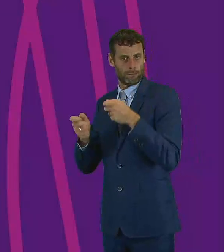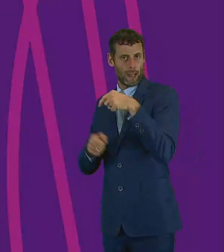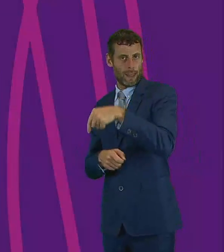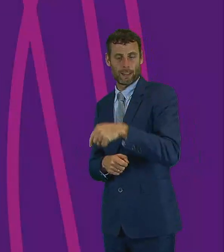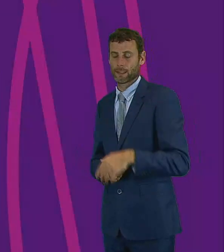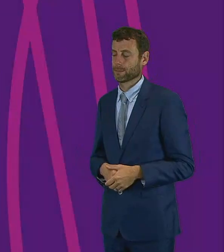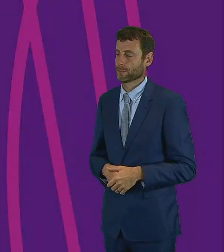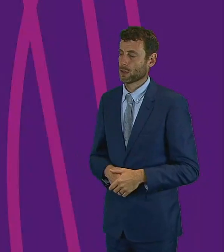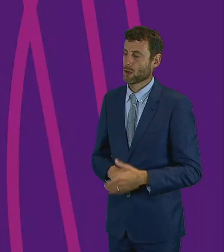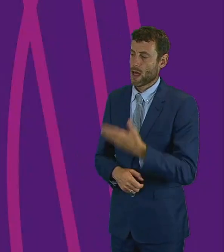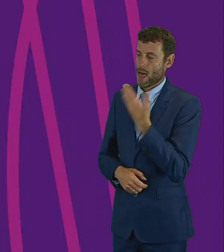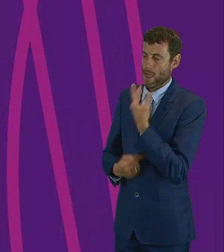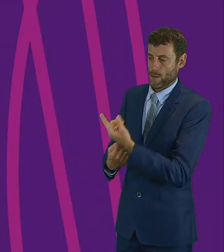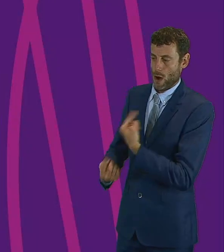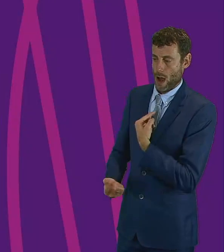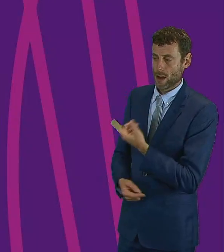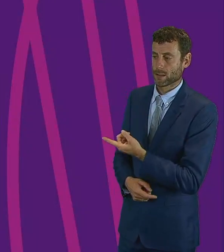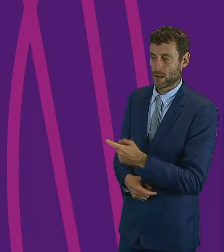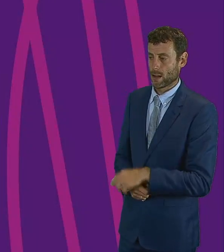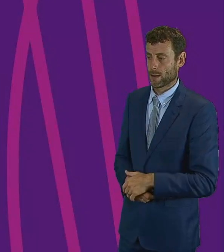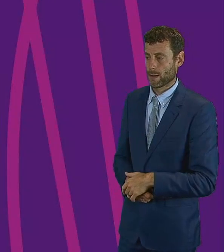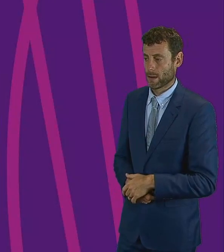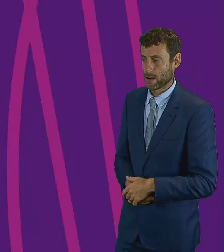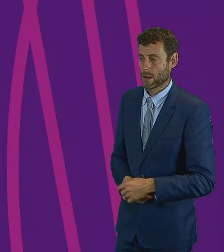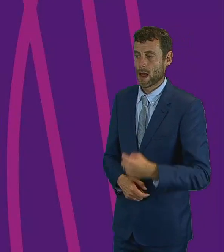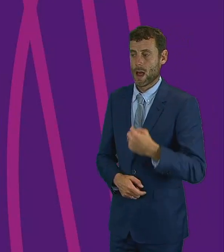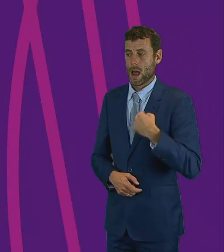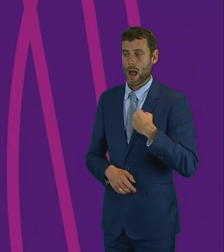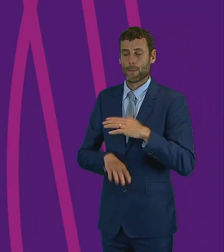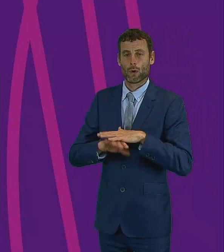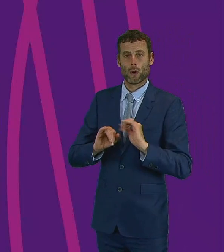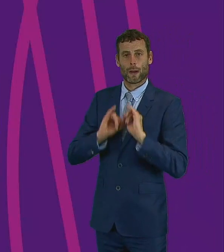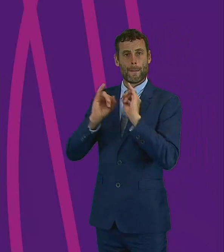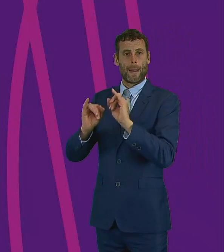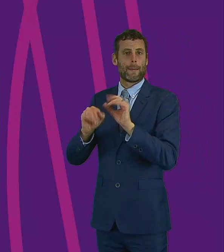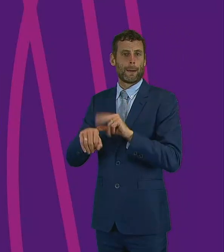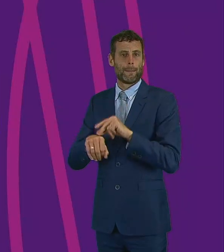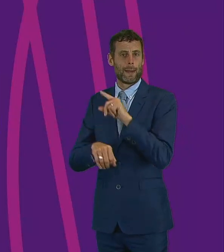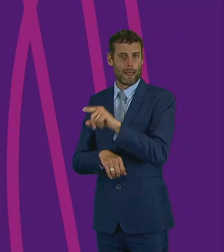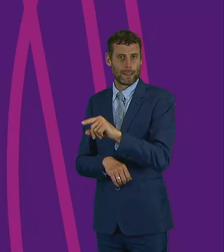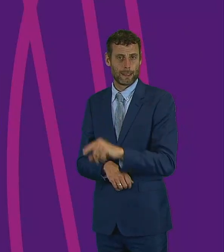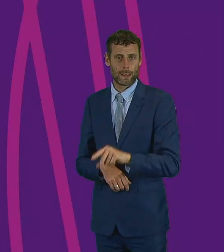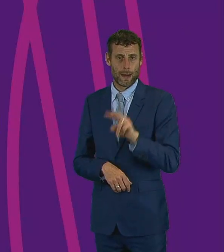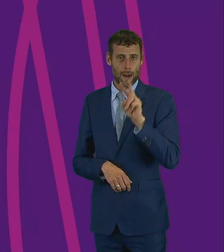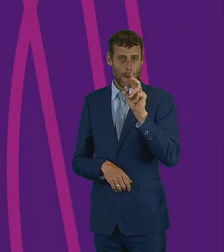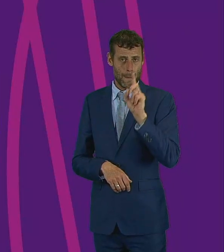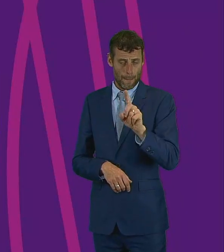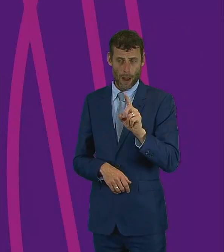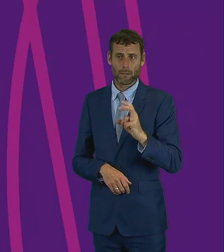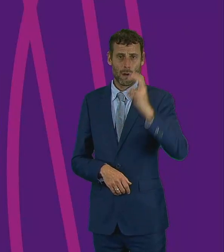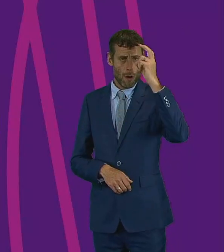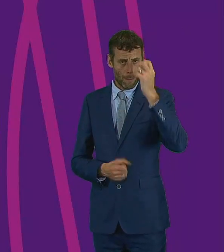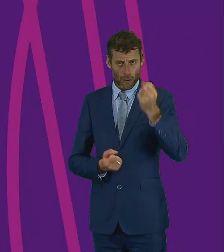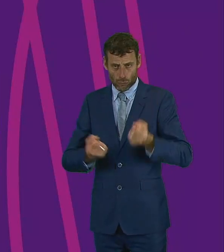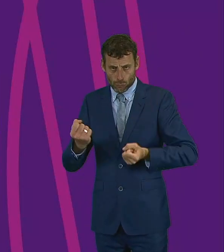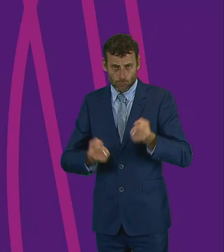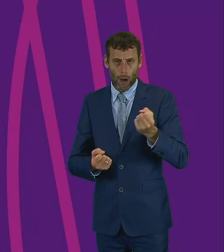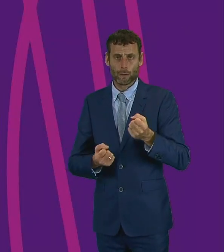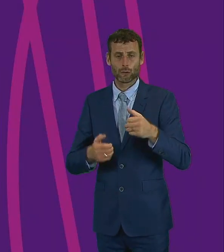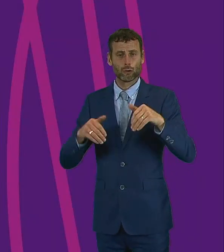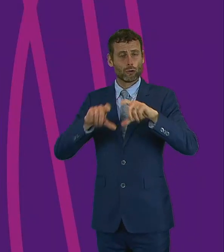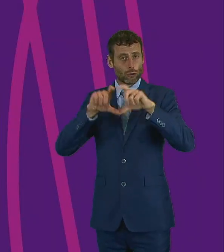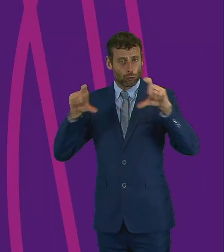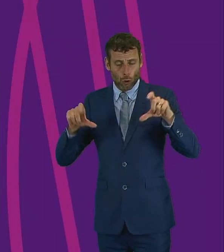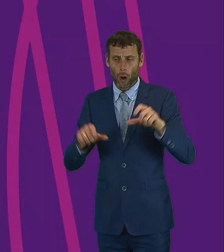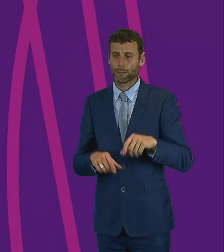First Minister for her answer, and I would emphasise I'm not blaming the police, but with COVID creep all too evident, bus drivers, store managers, shop assistants and